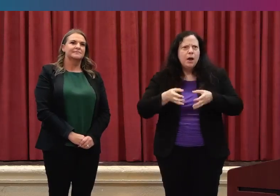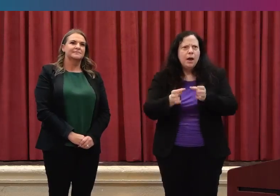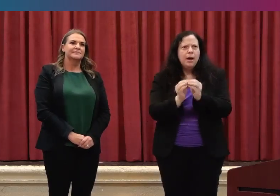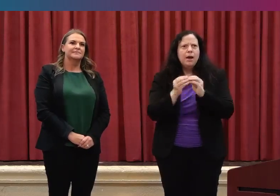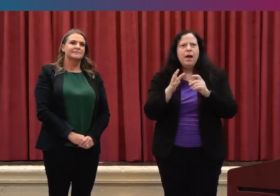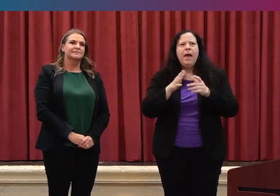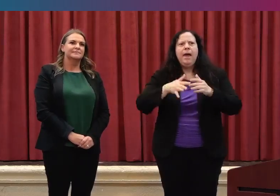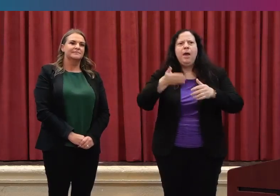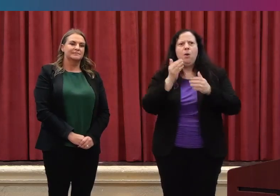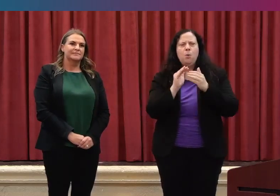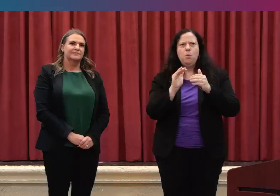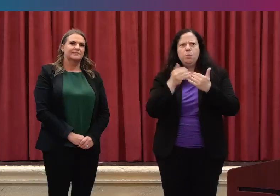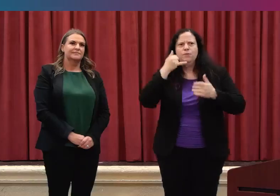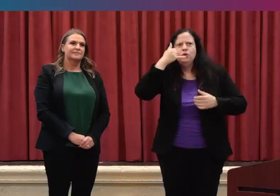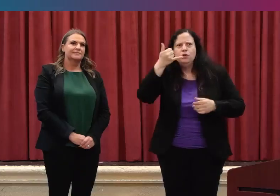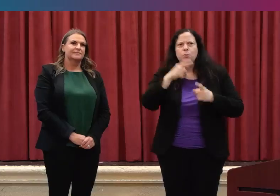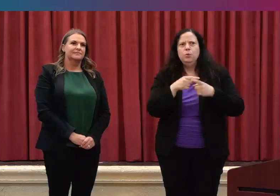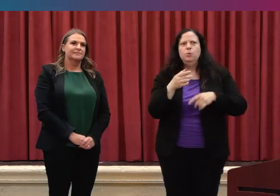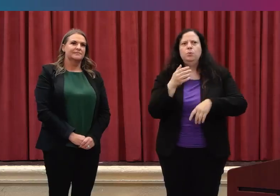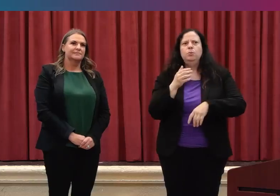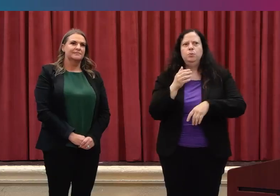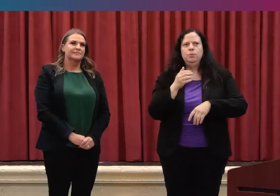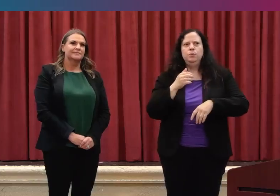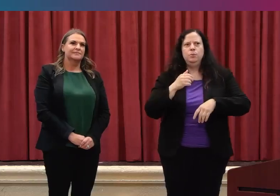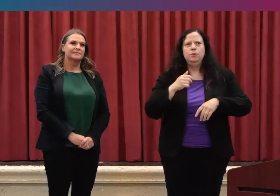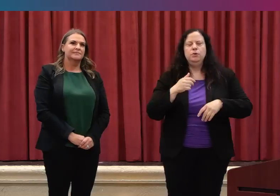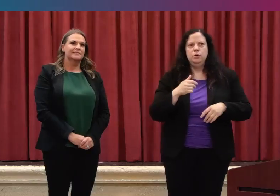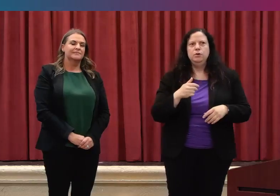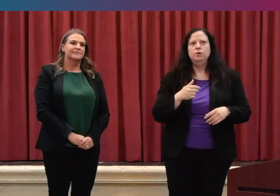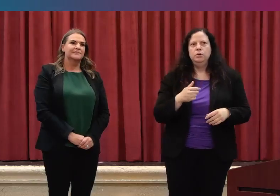advocate's office to request contact, please call my interpreter.